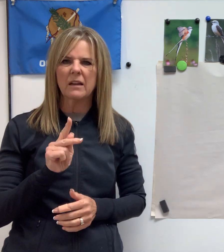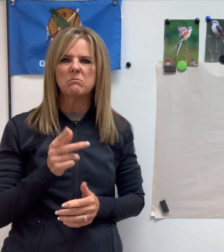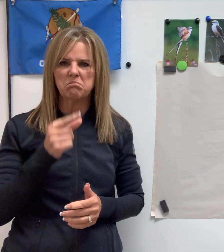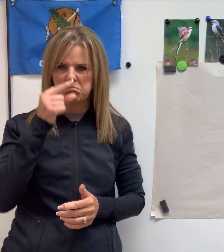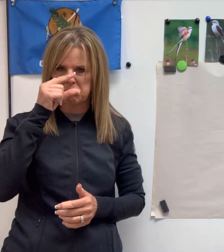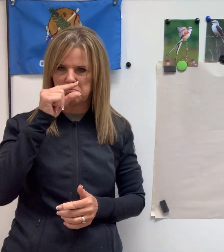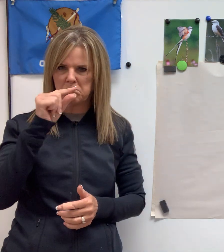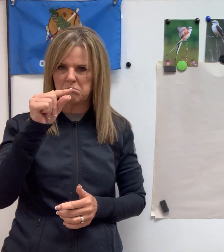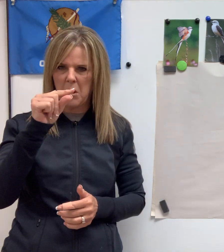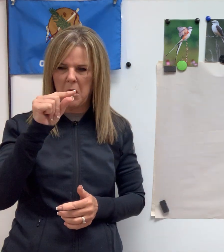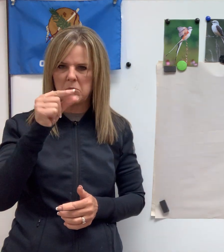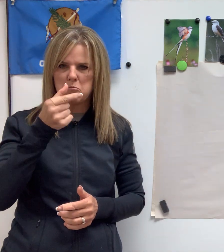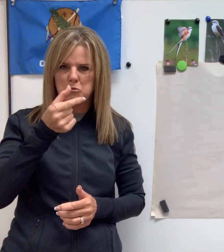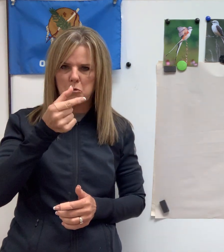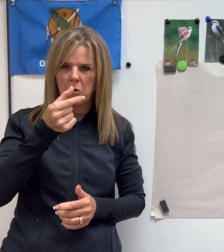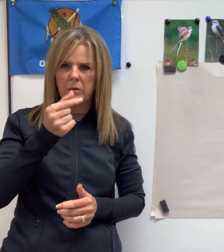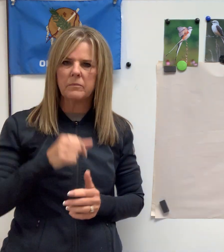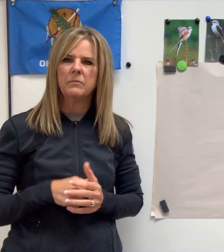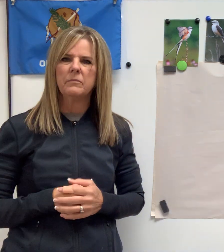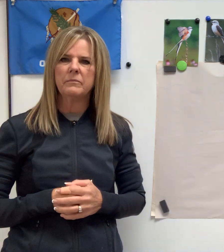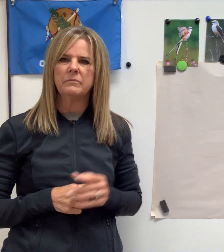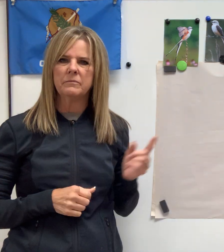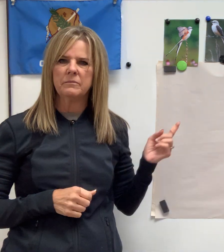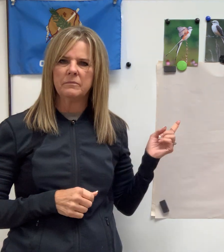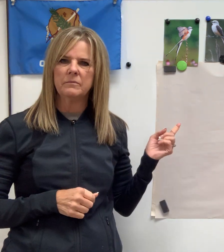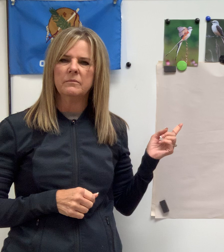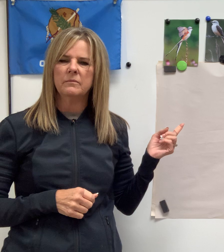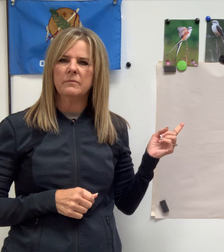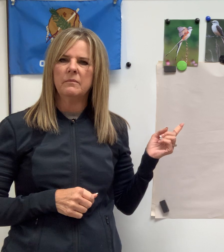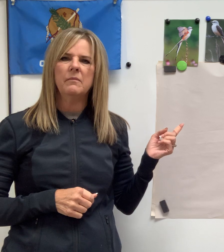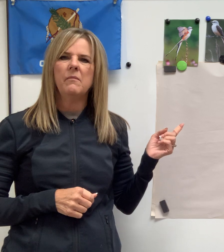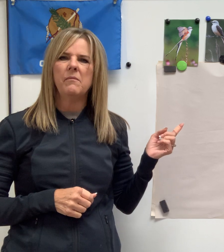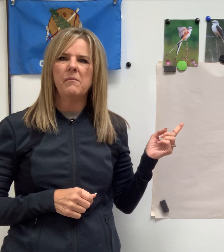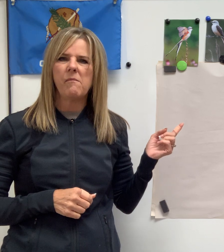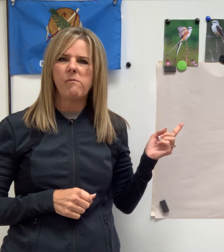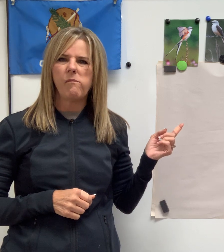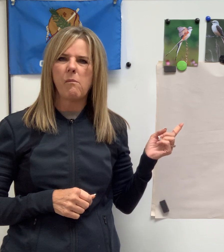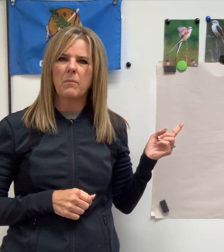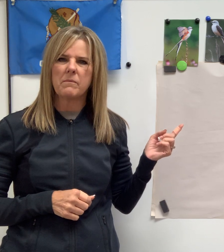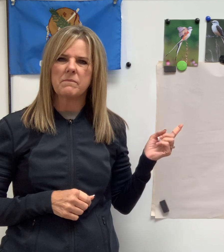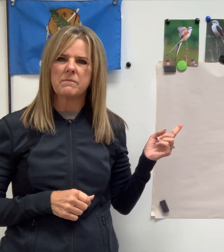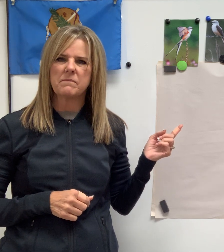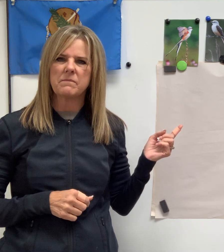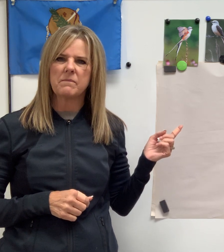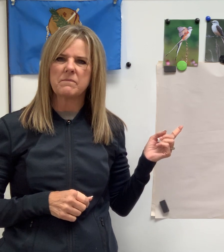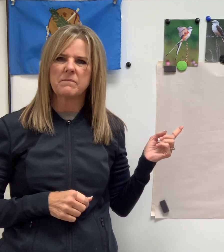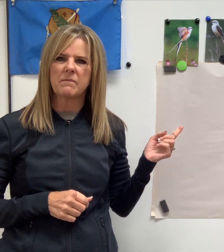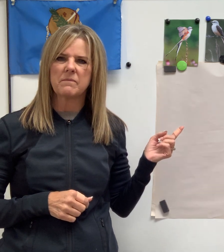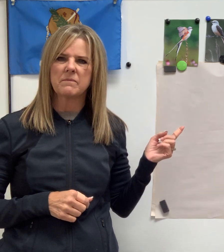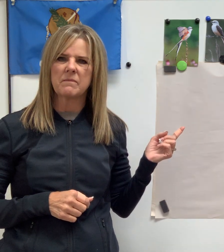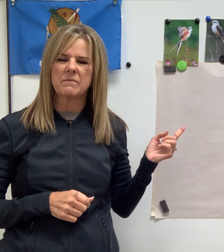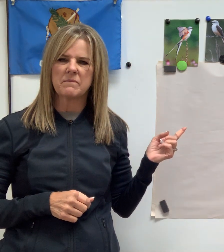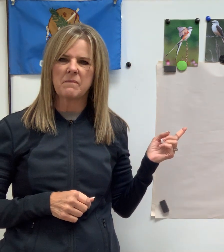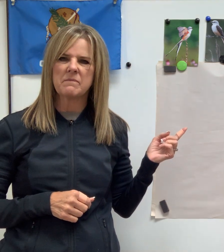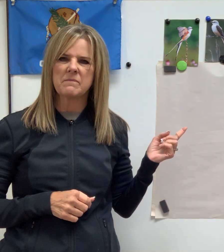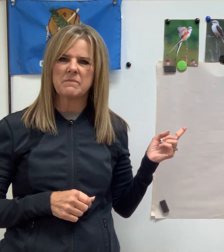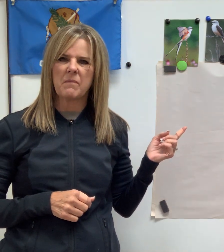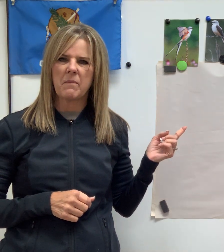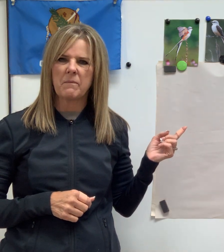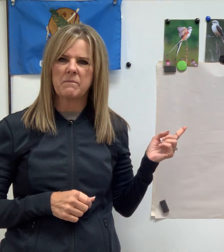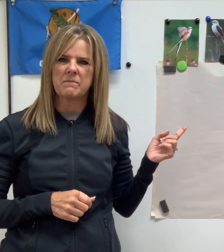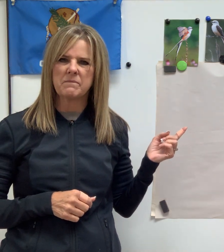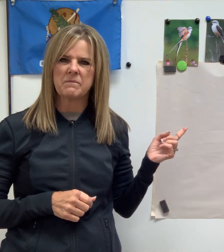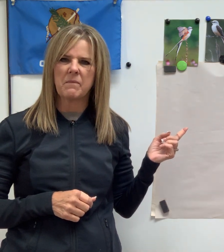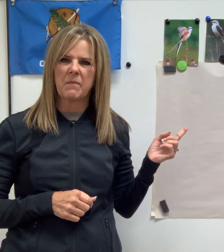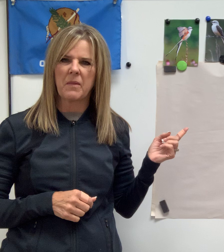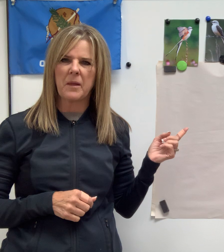definitely keep it really pretty small and short in front of the eye. Just a little ways, I'm gonna make a tiny, tiny little curve line for